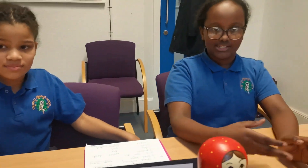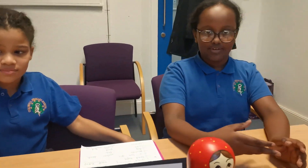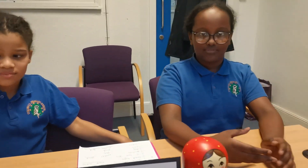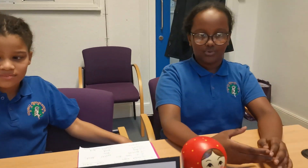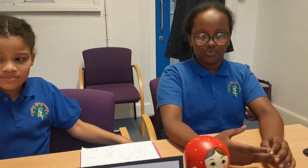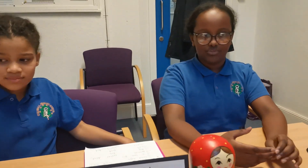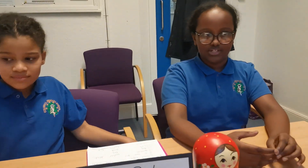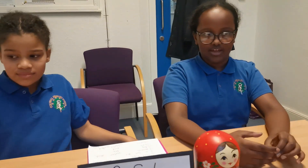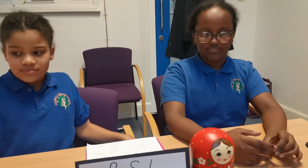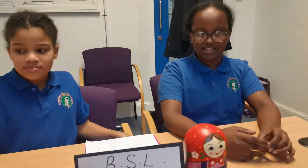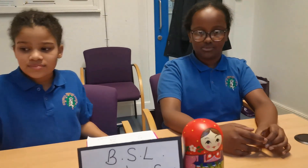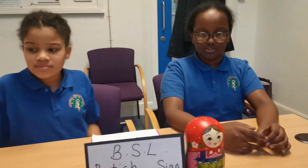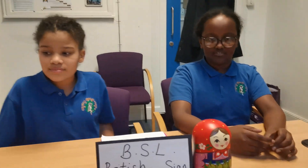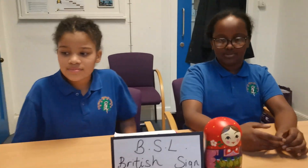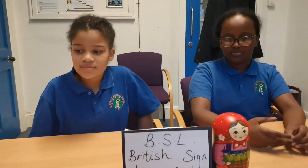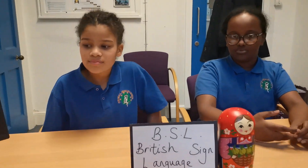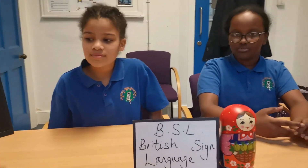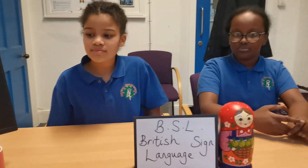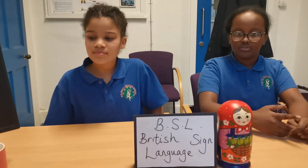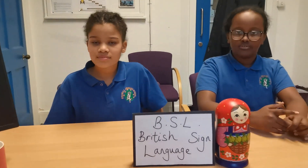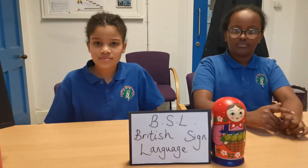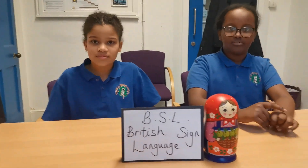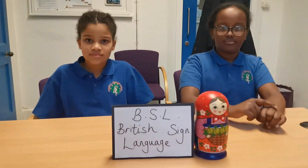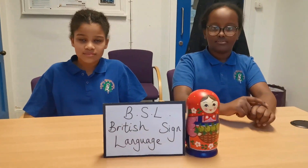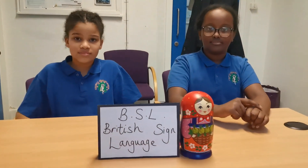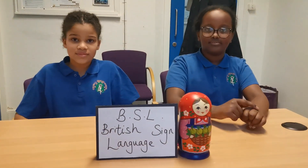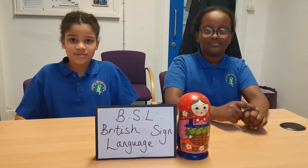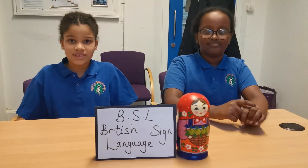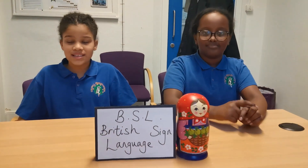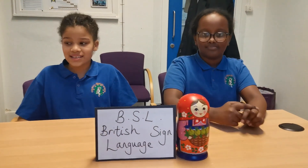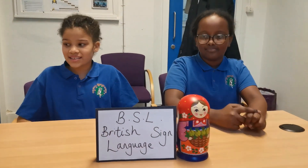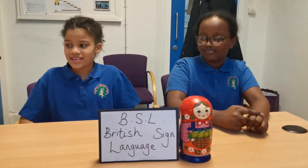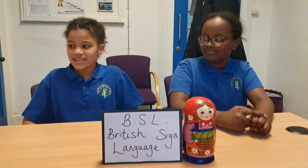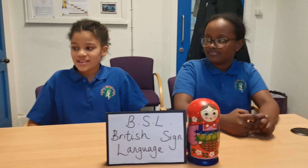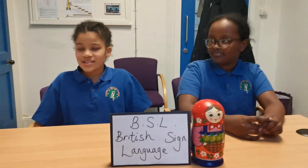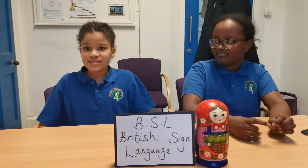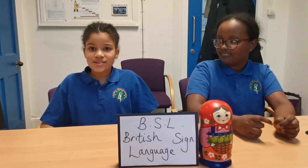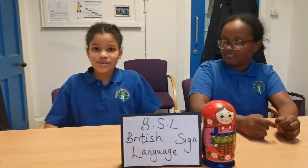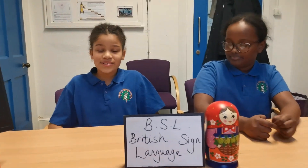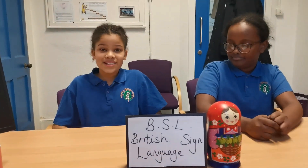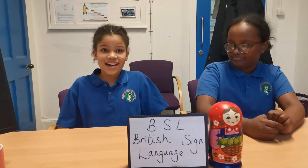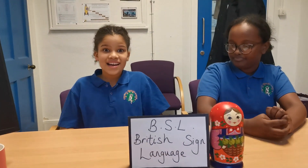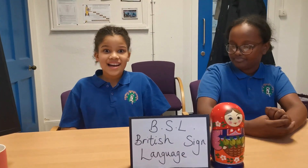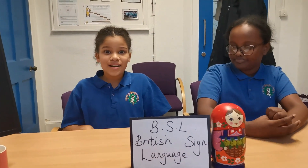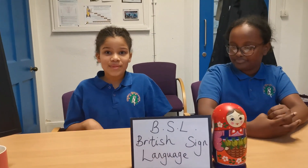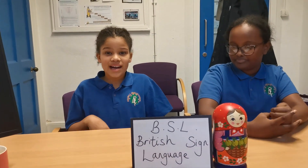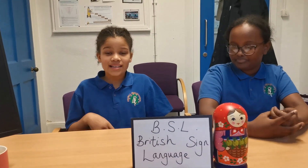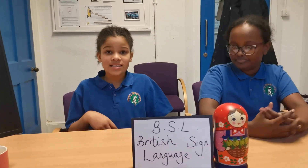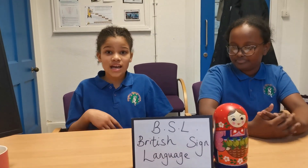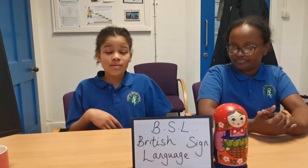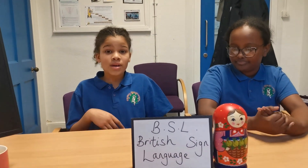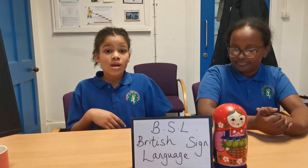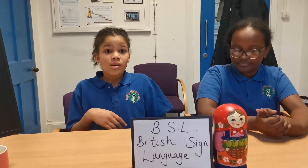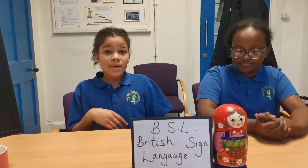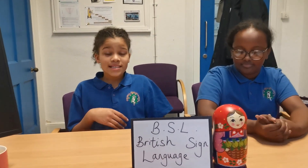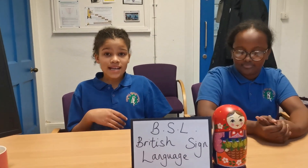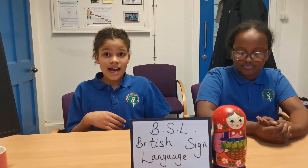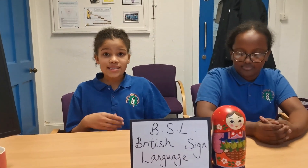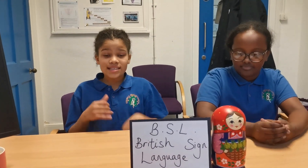translate for the deaf kids or deaf people. Right, yeah, so that's something that you could do, So Niamh. yeah, and my dad,